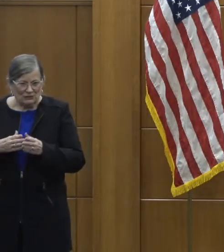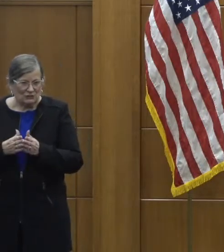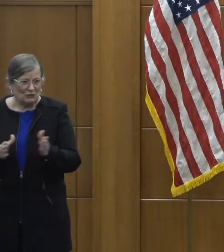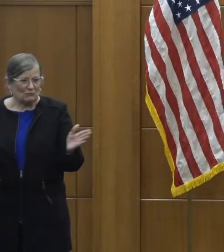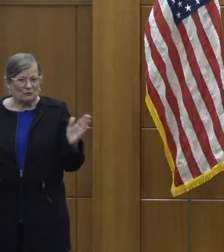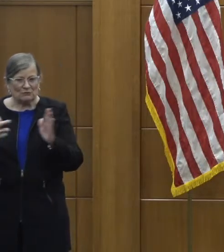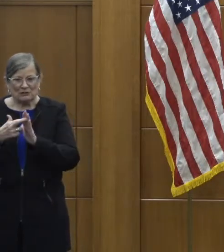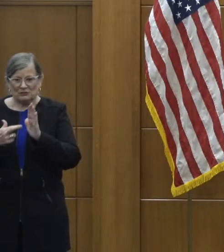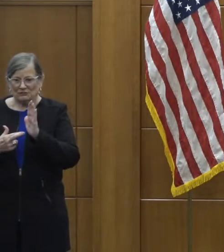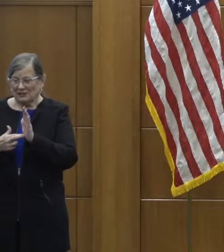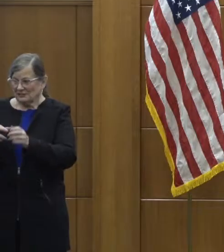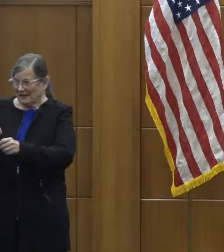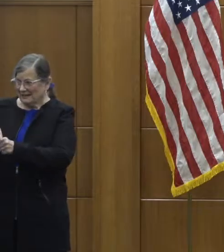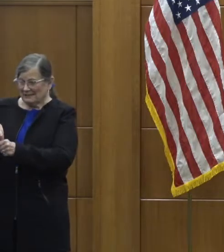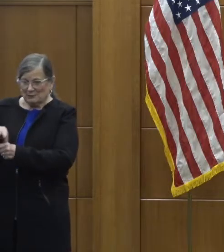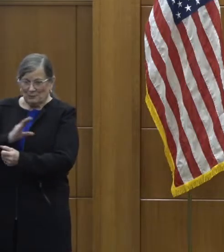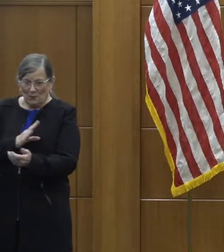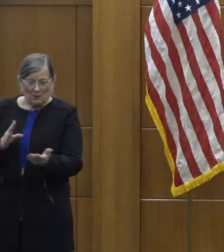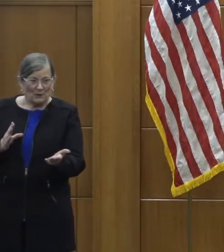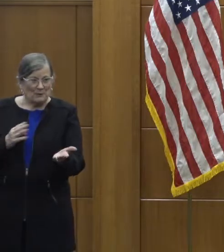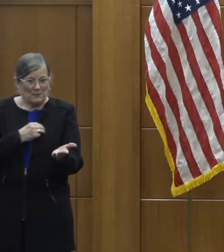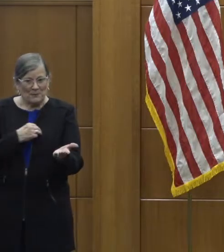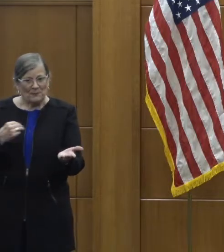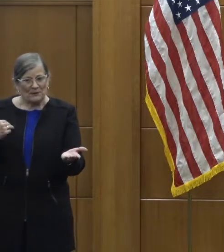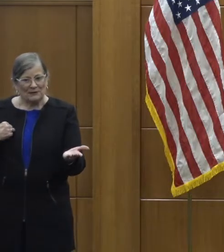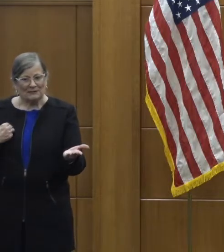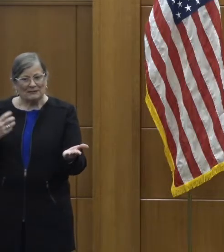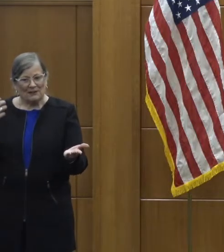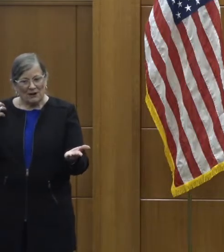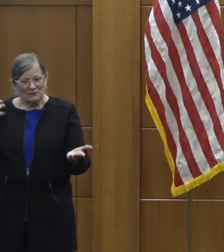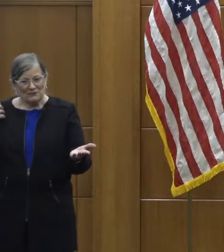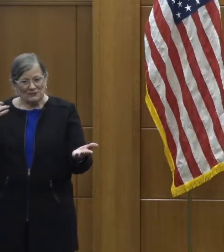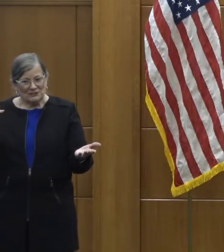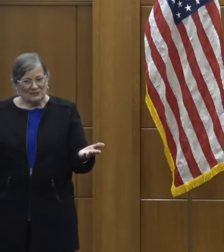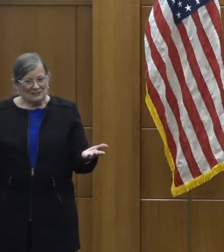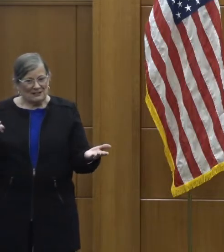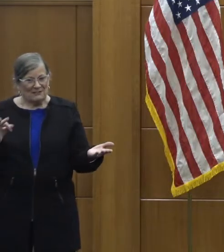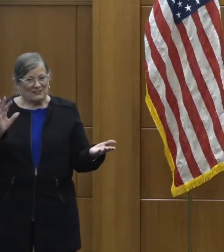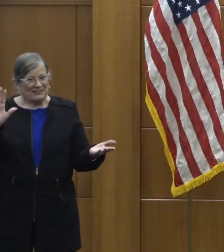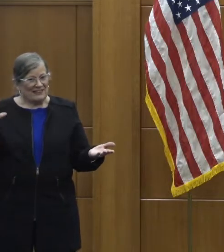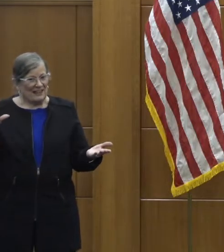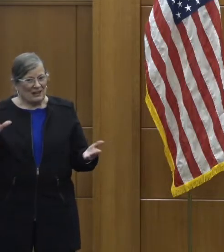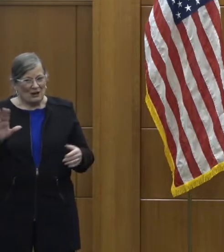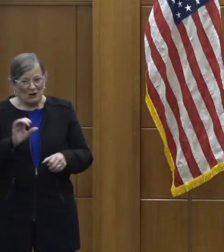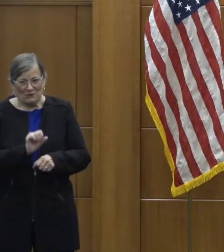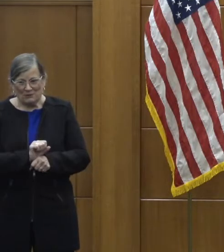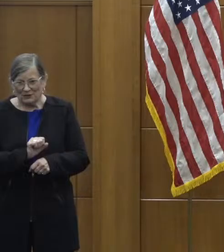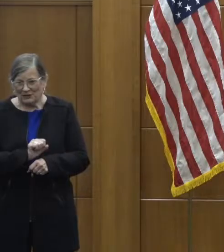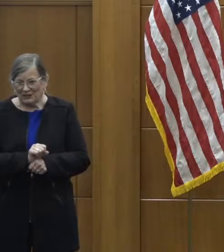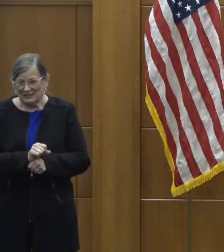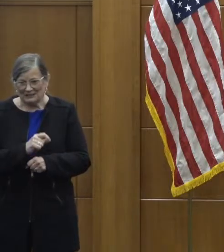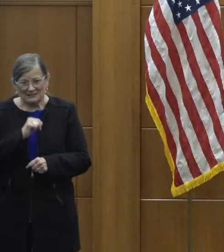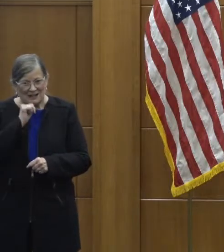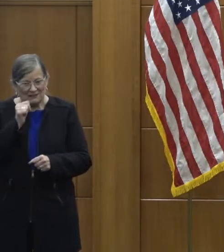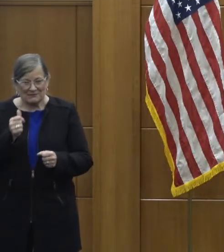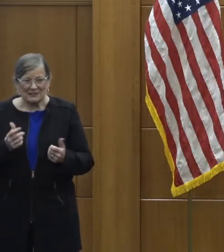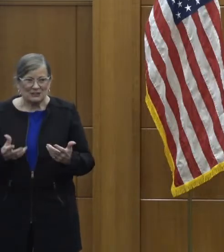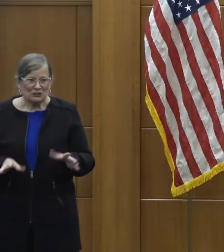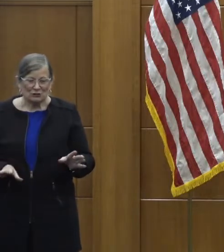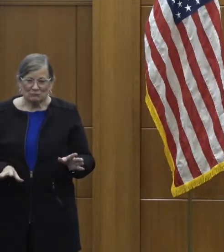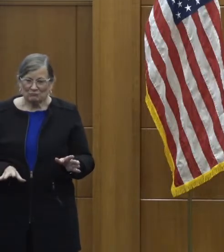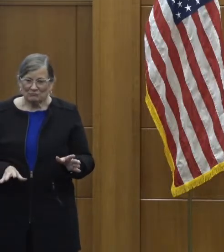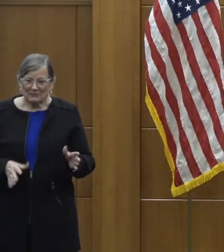election today. While their work is not complete tonight and continues later this week, we want to make sure they know how grateful we are for